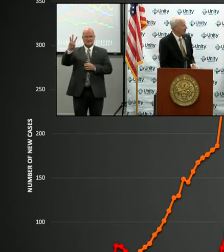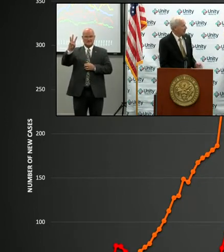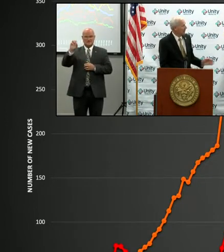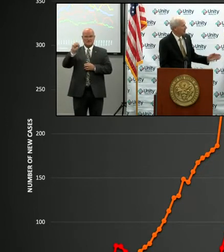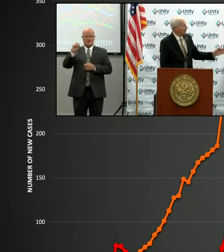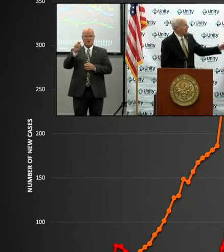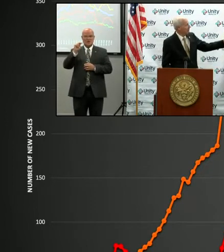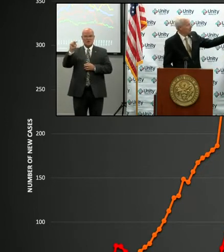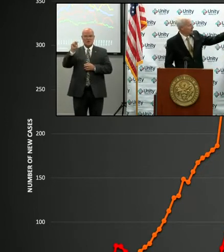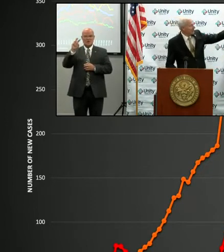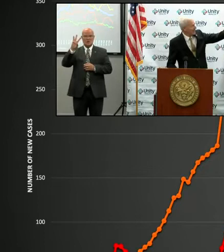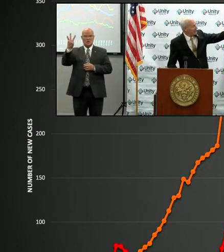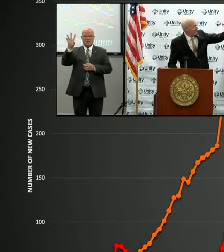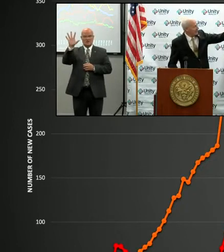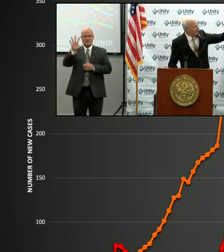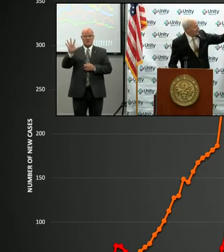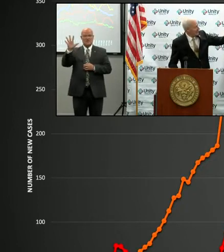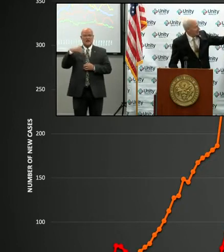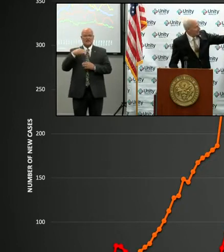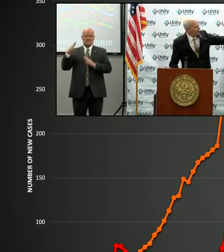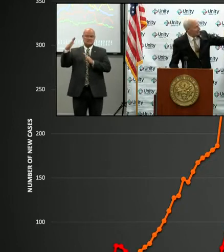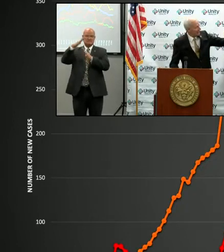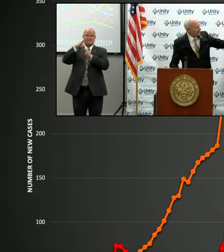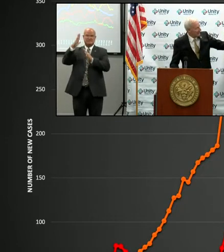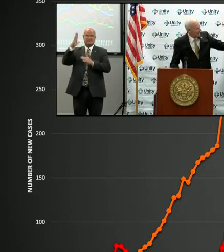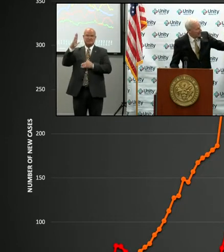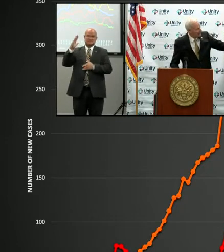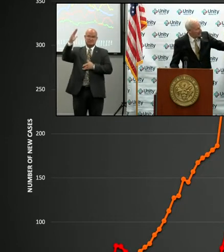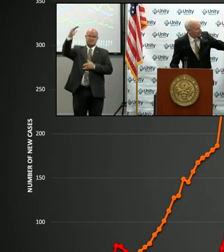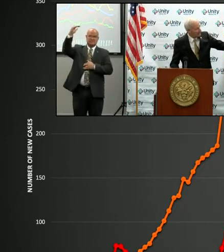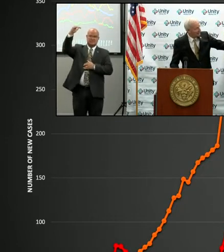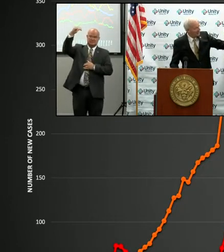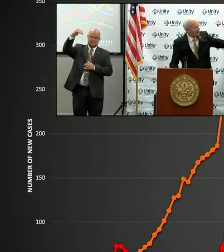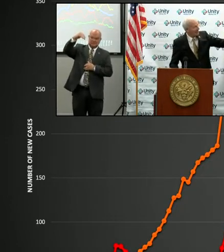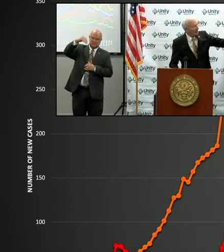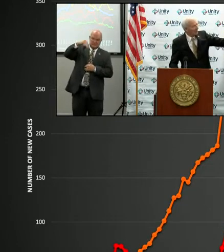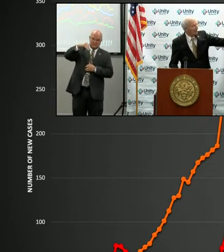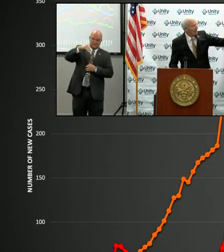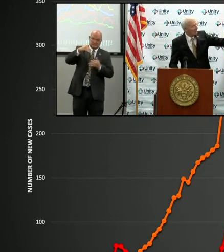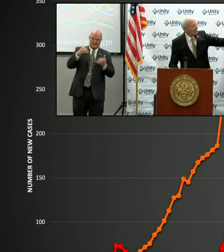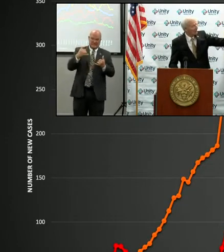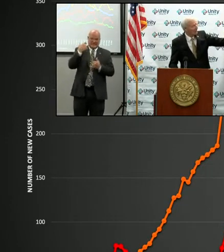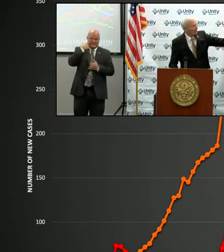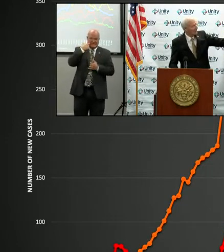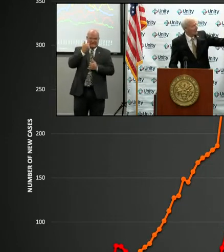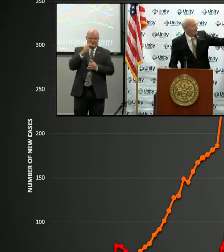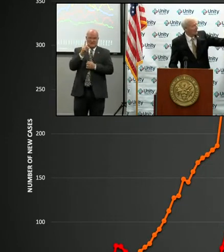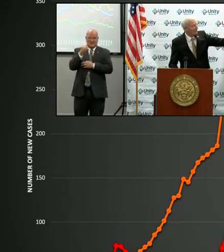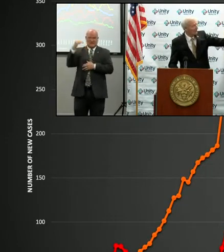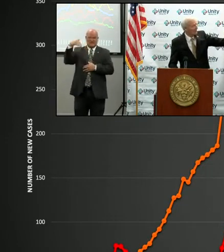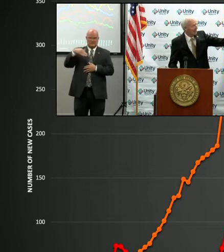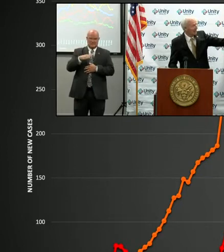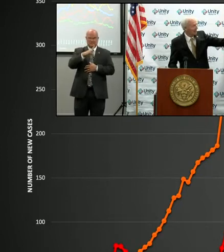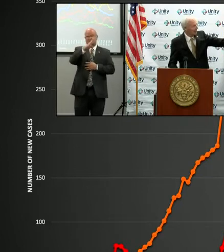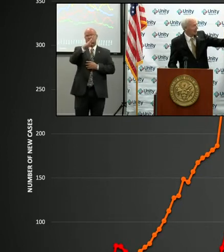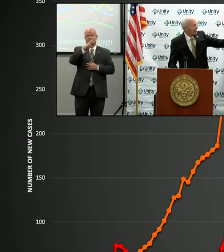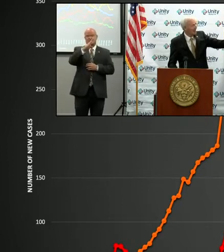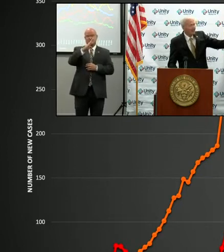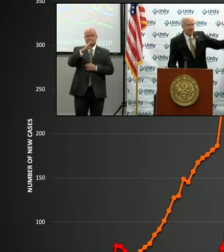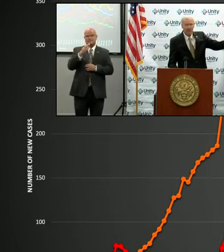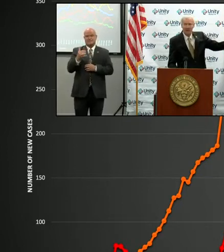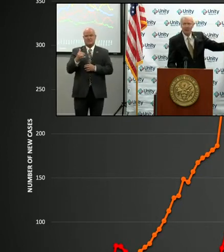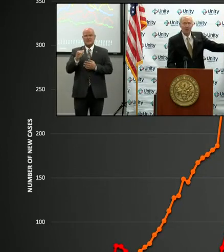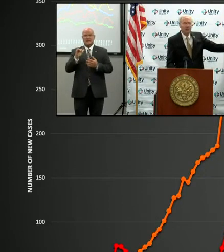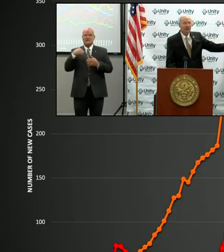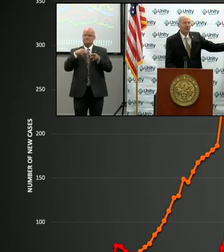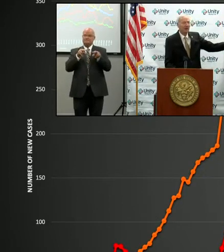And so the Northwest region, which had its peak, and we brought that down, you can see over the last few days that it's edging back up.